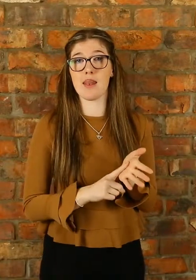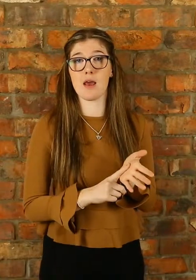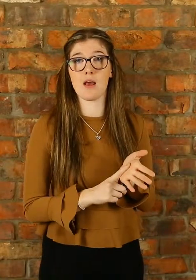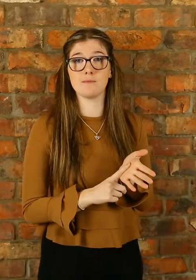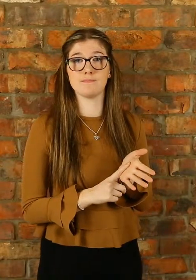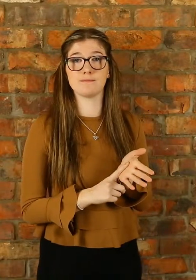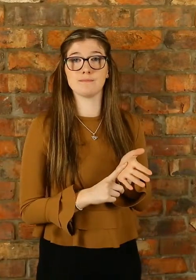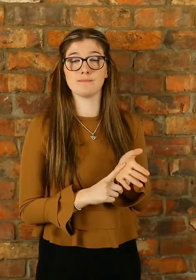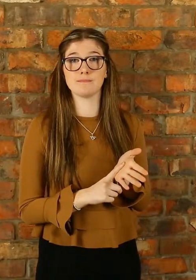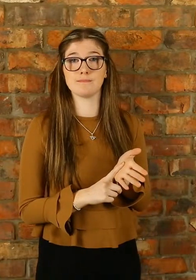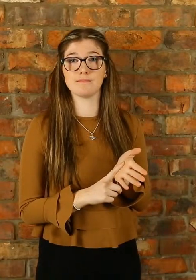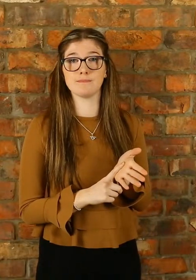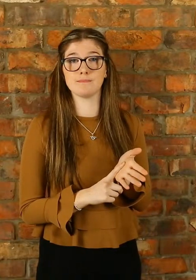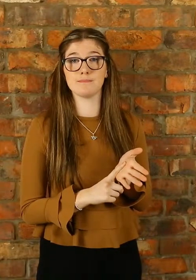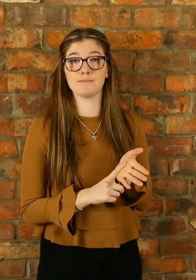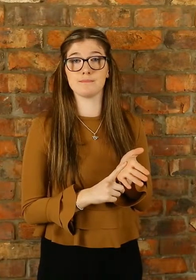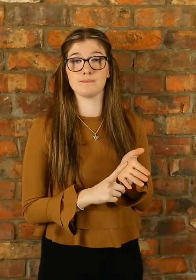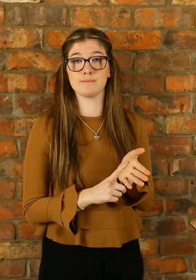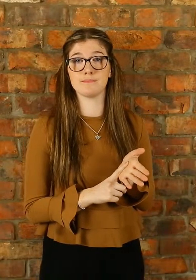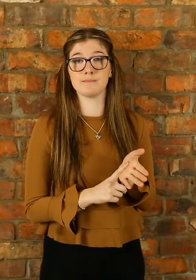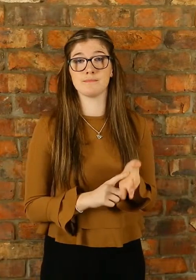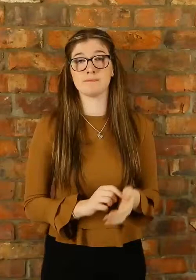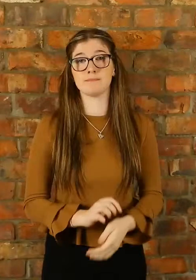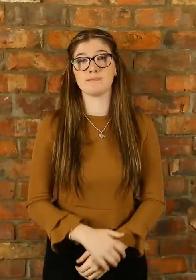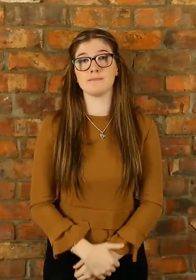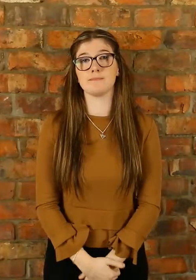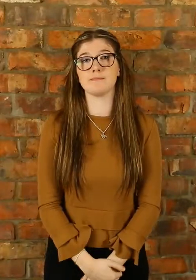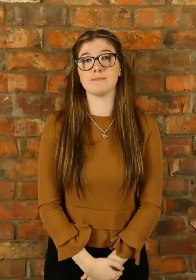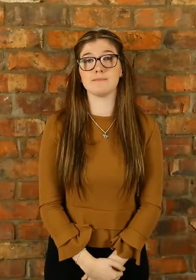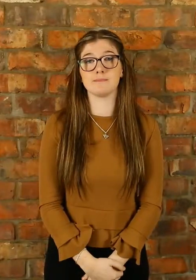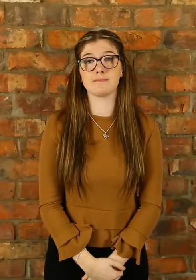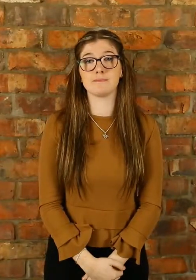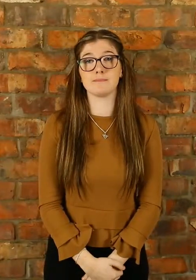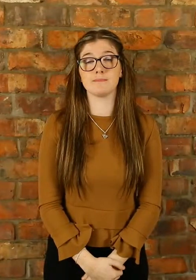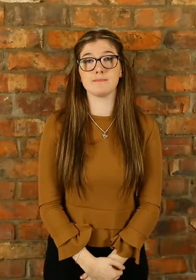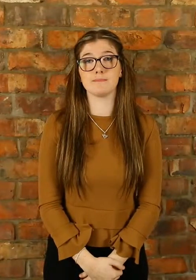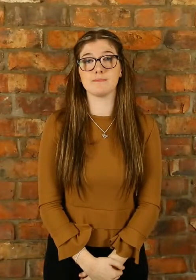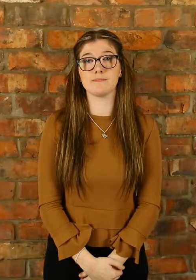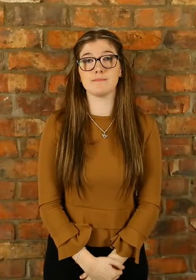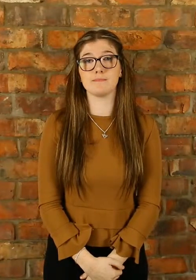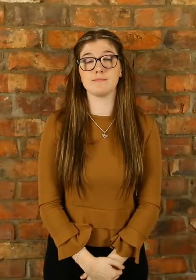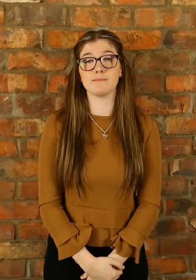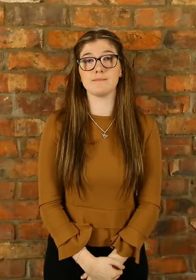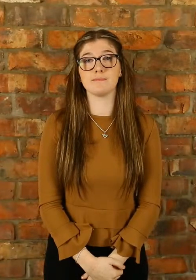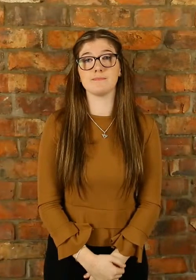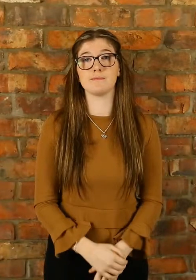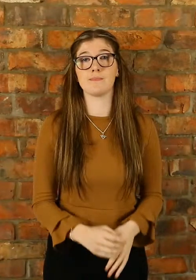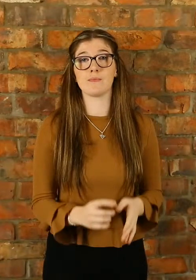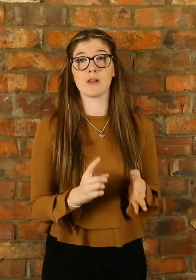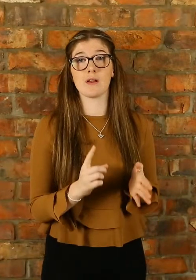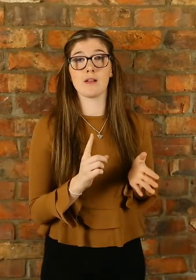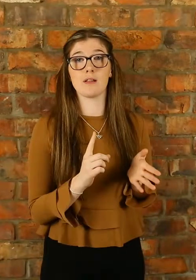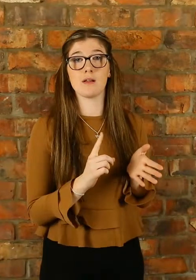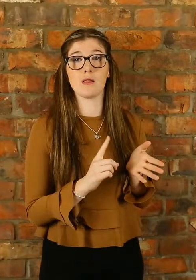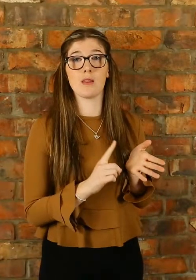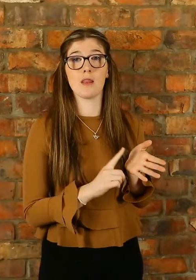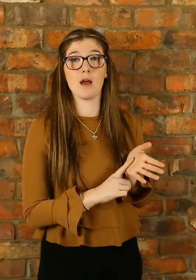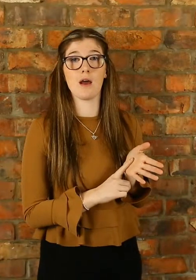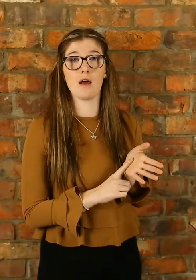Next is the letter L. So take your flat palm, your index finger and put it onto your